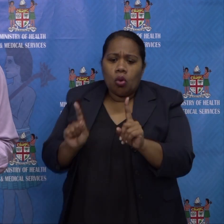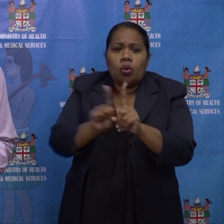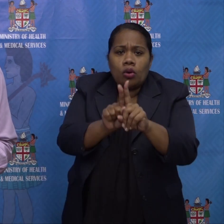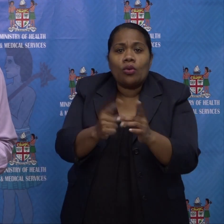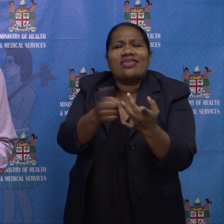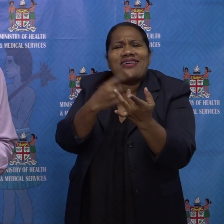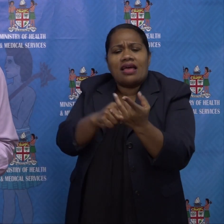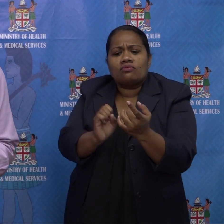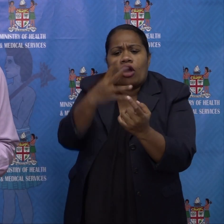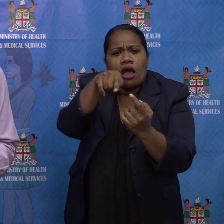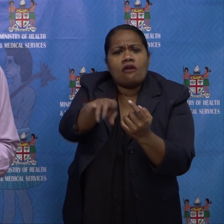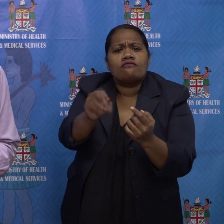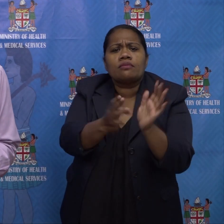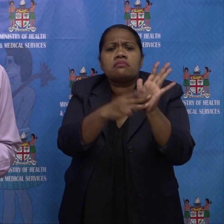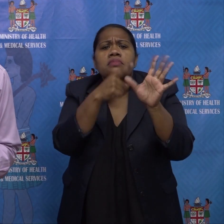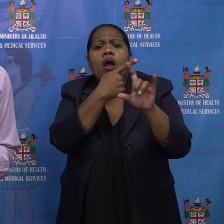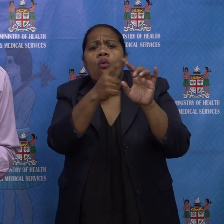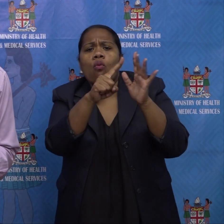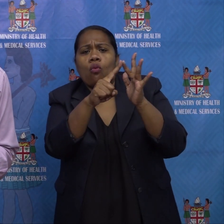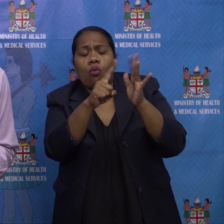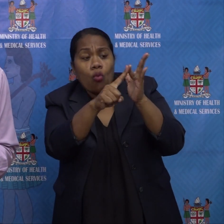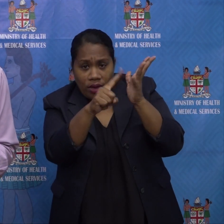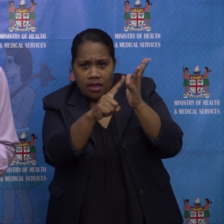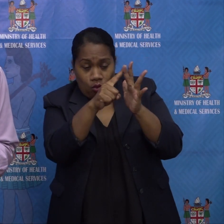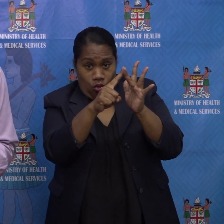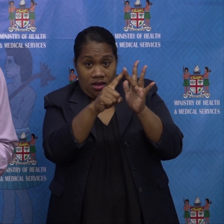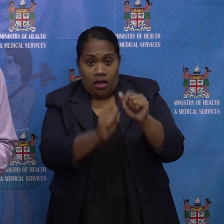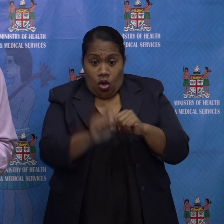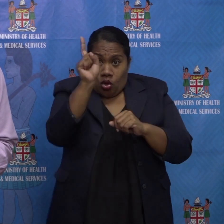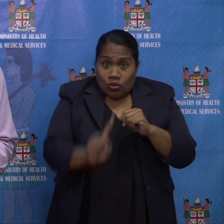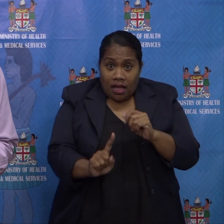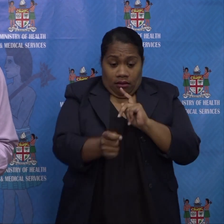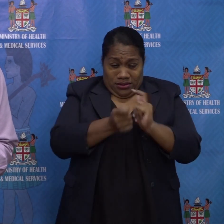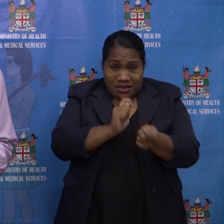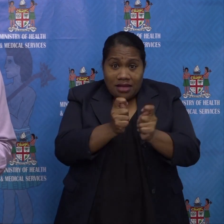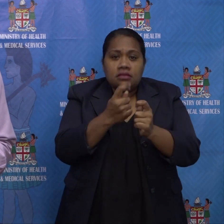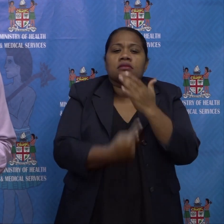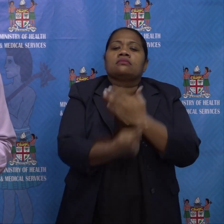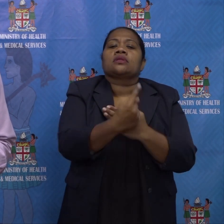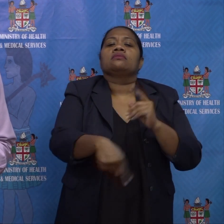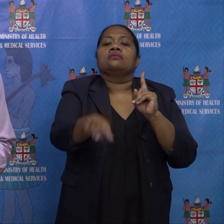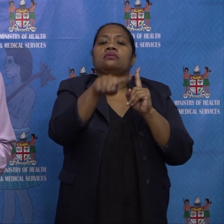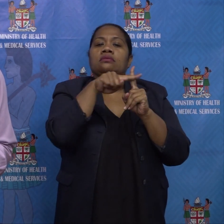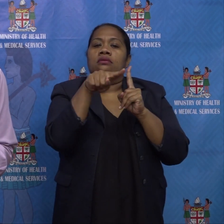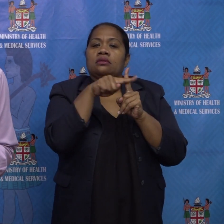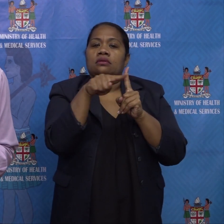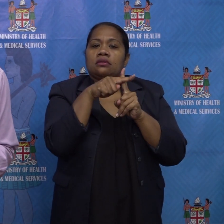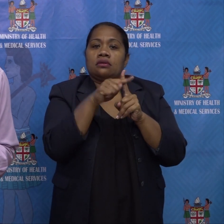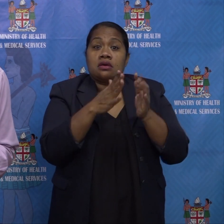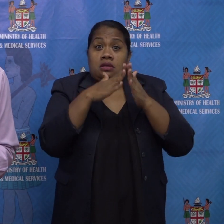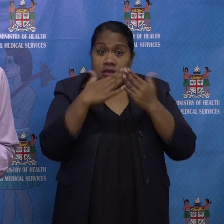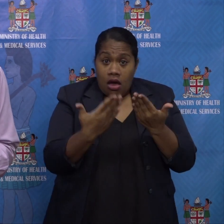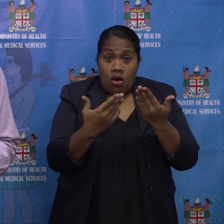Makoi. She was confirmed positive for COVID-19 this morning. The gathering is now potentially the source point of 3